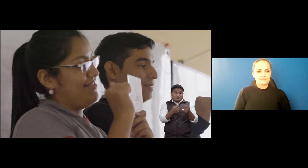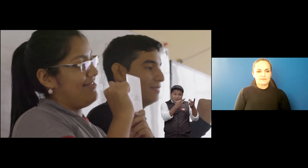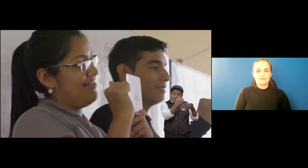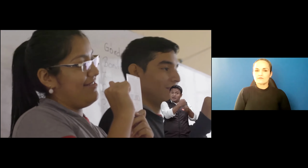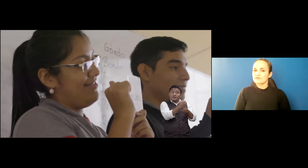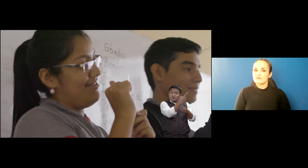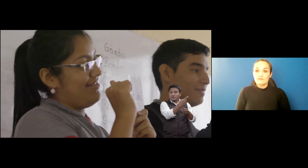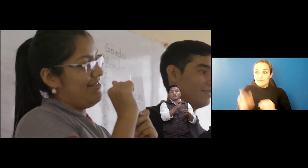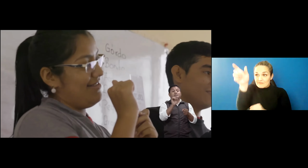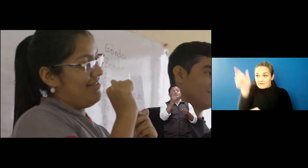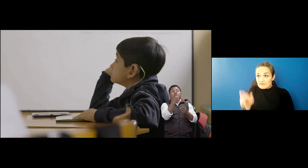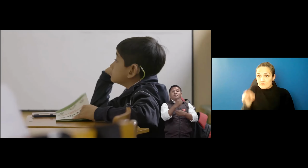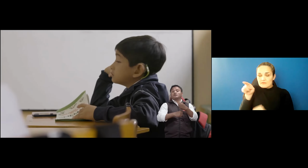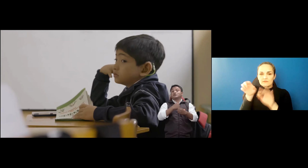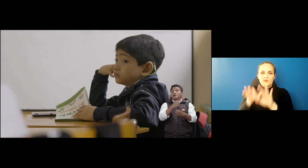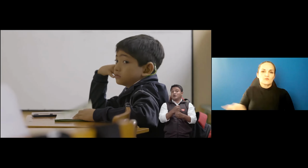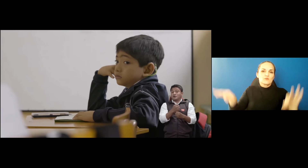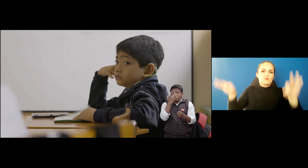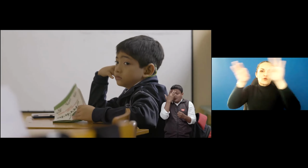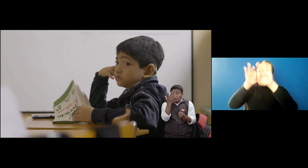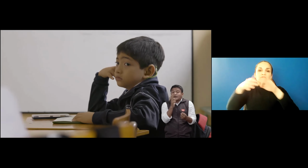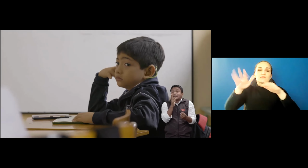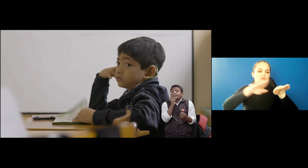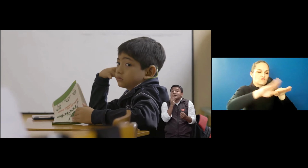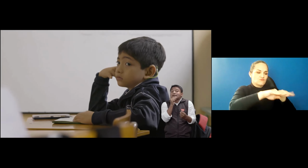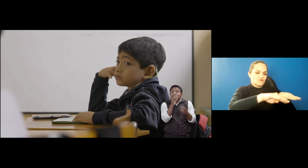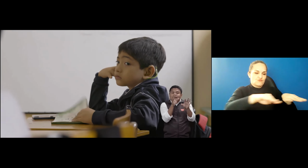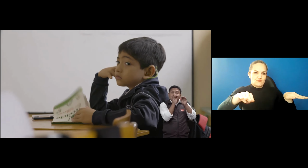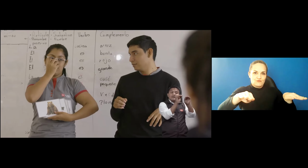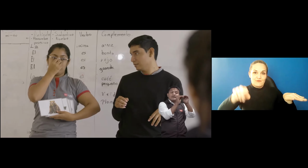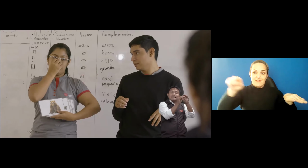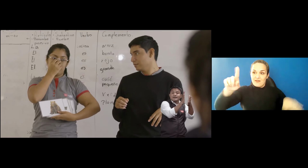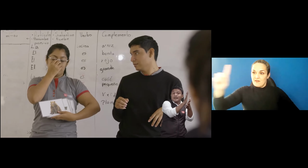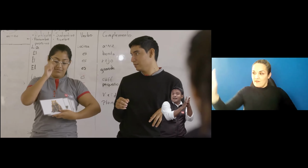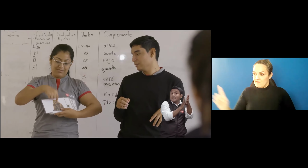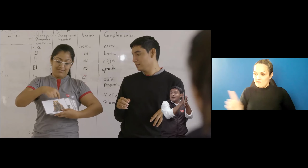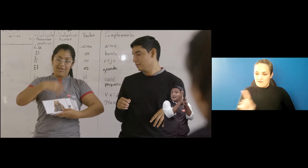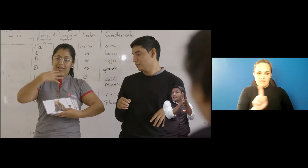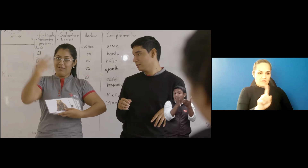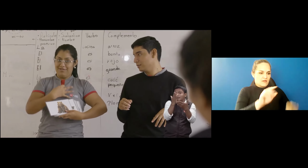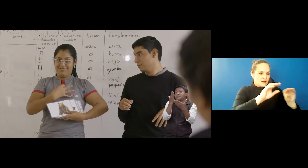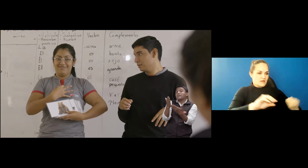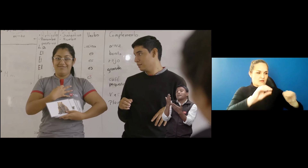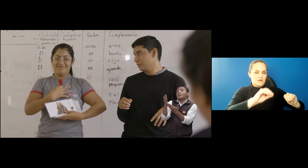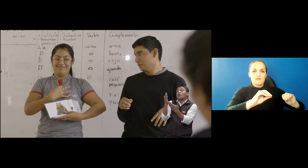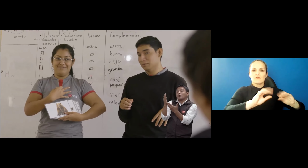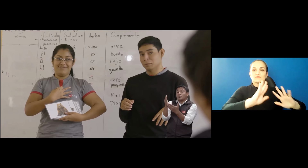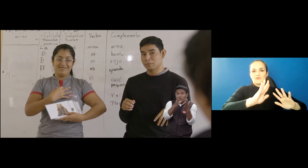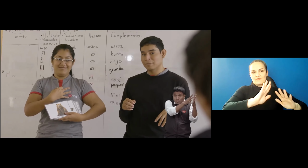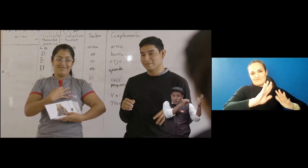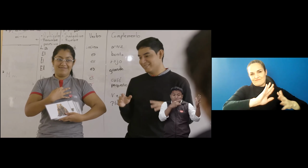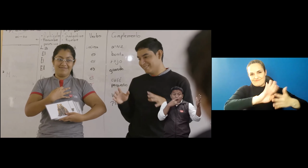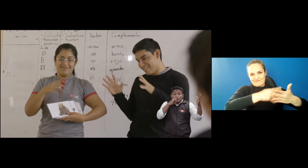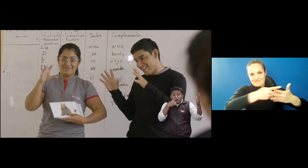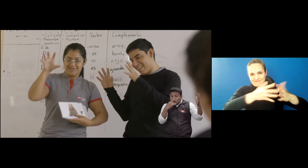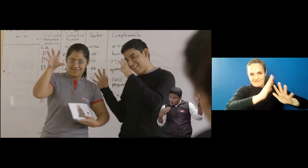The role that he has for the institution is key, especially in the early years, because the person